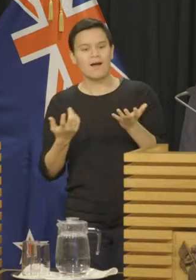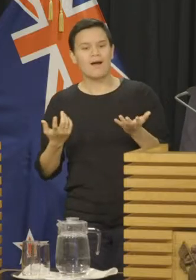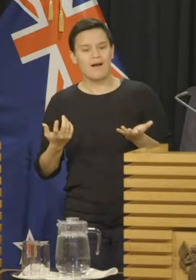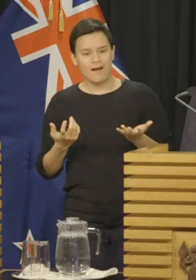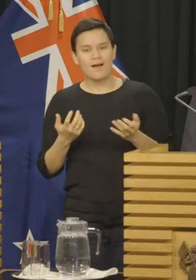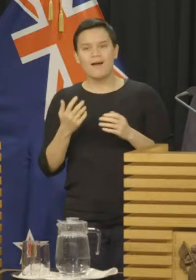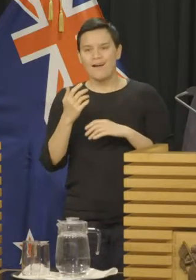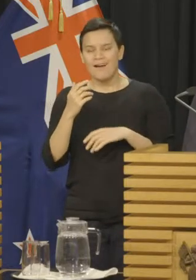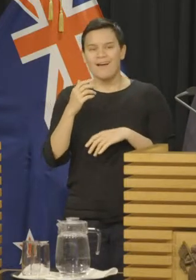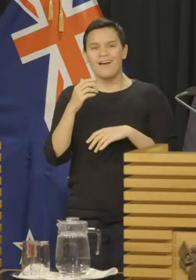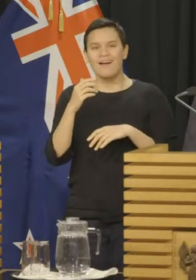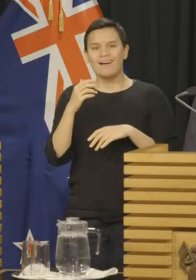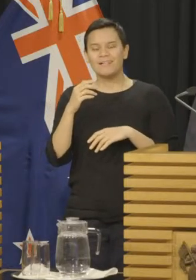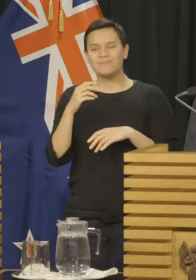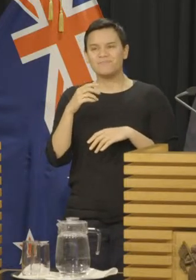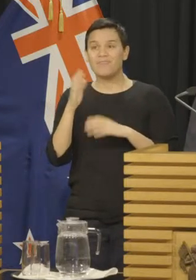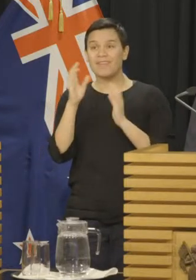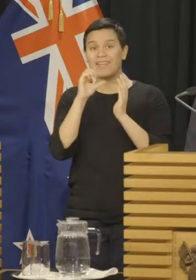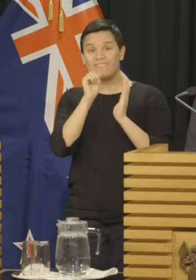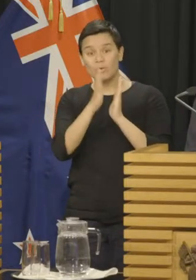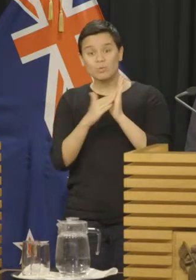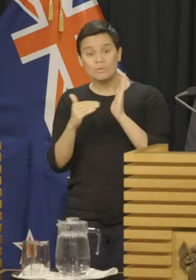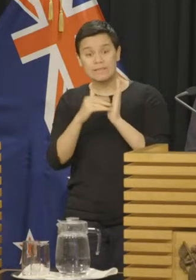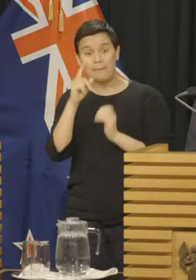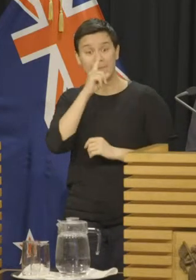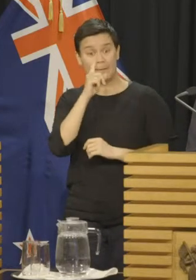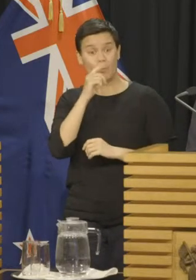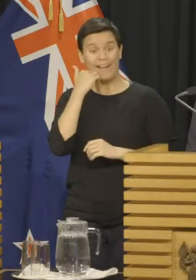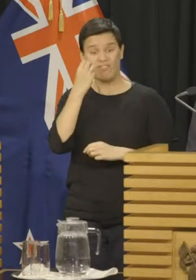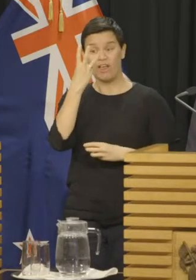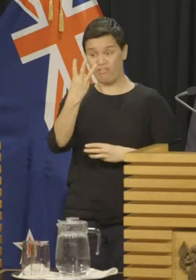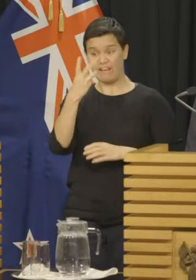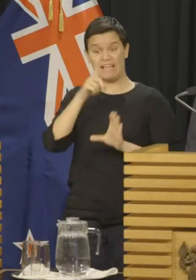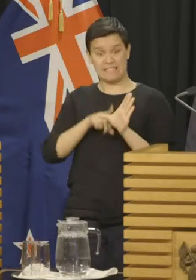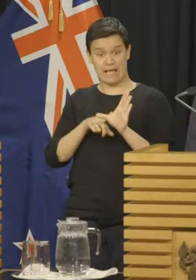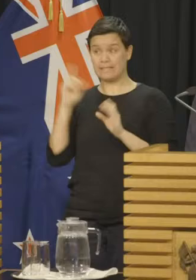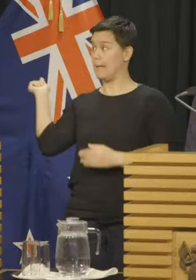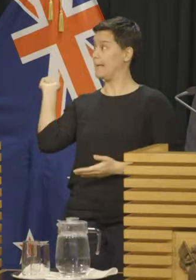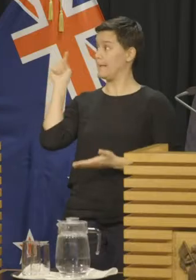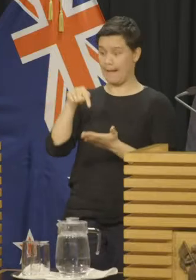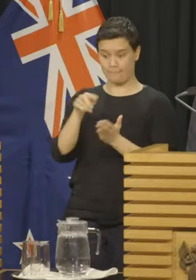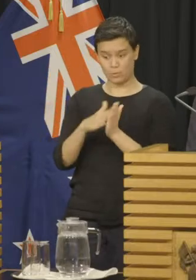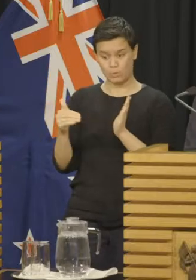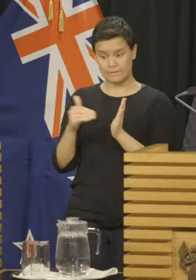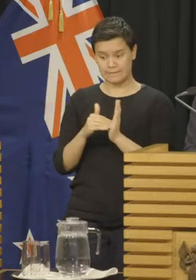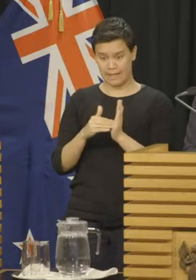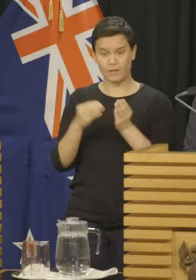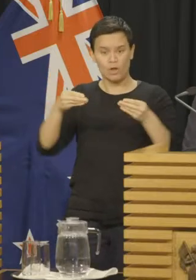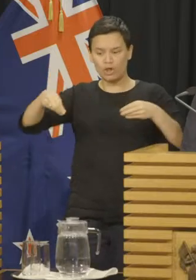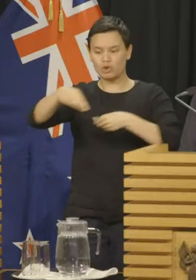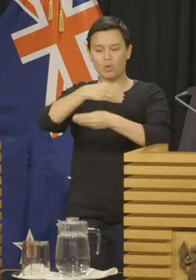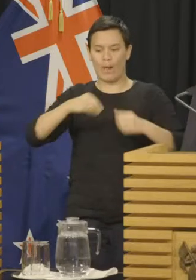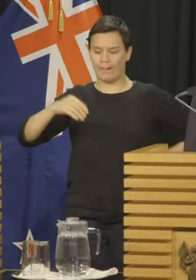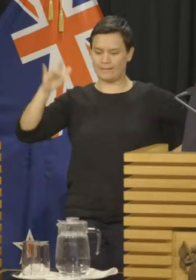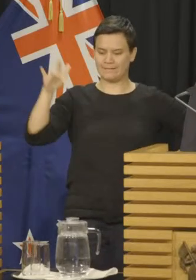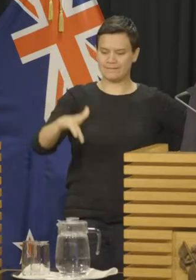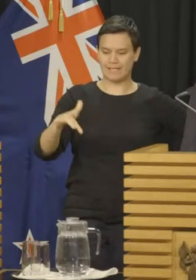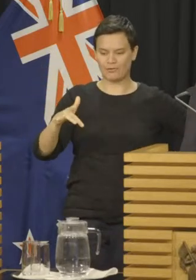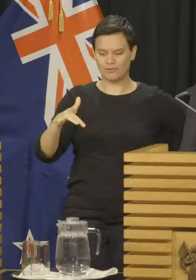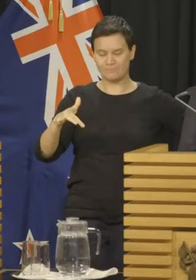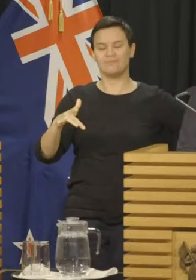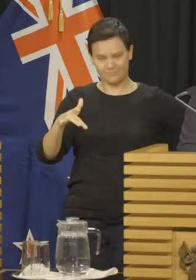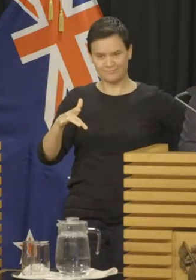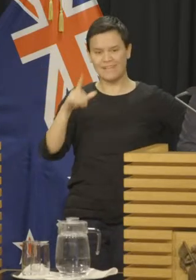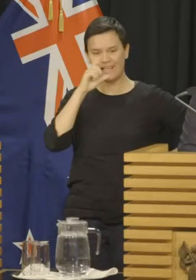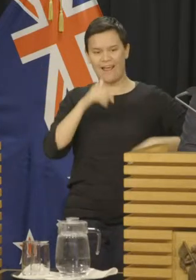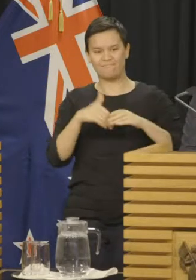their ability to vote. Look, if they do that, I'm very heartened by that level of commitment to the New Zealand electoral